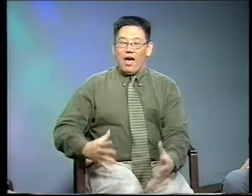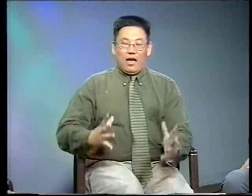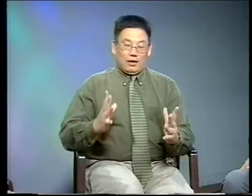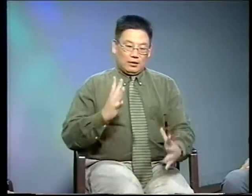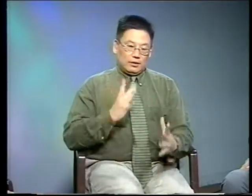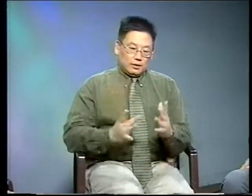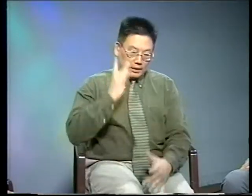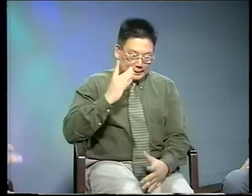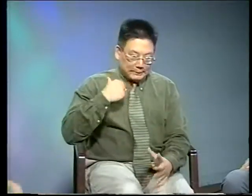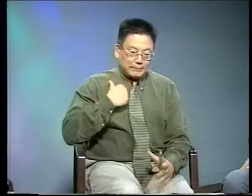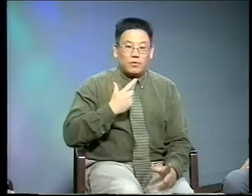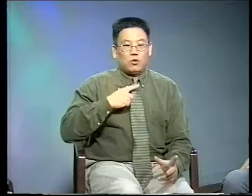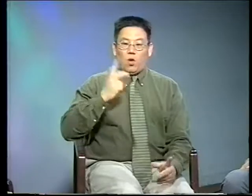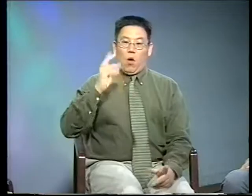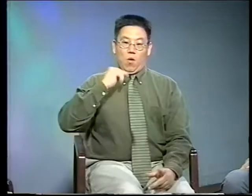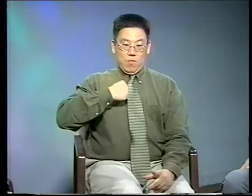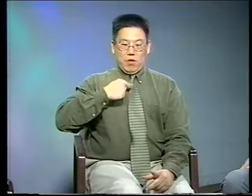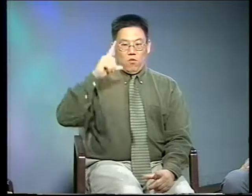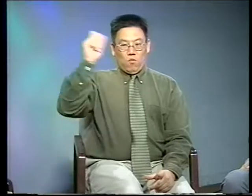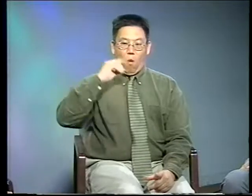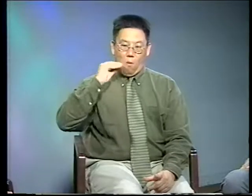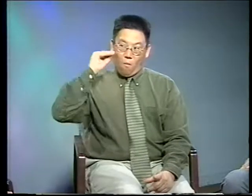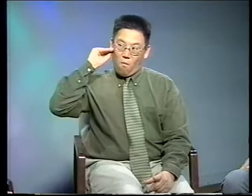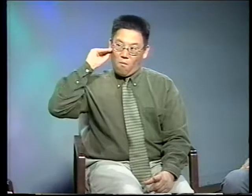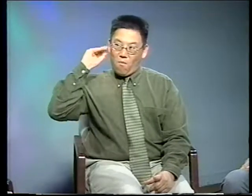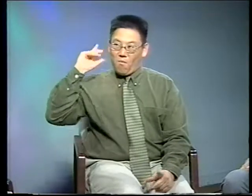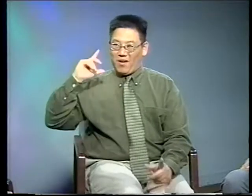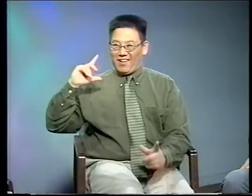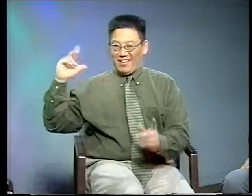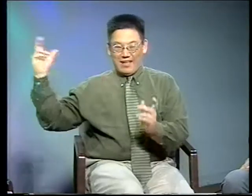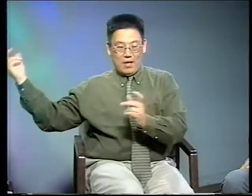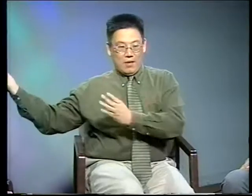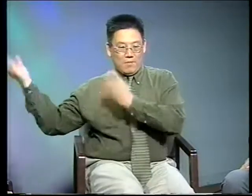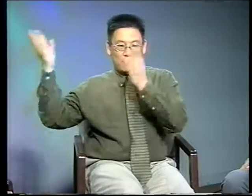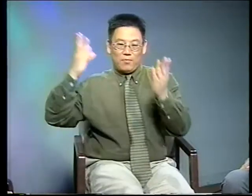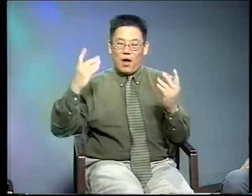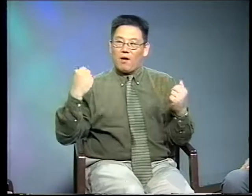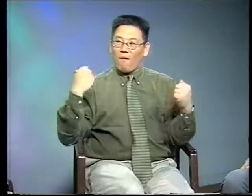newborn child. That was quite disturbing to us. And so